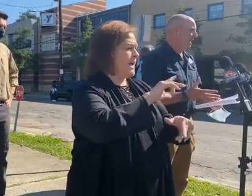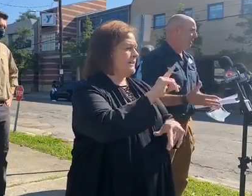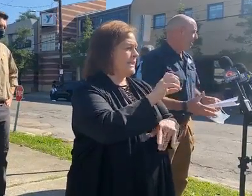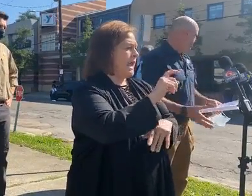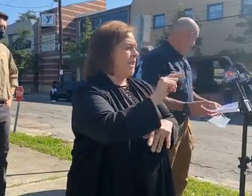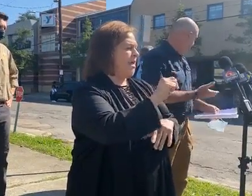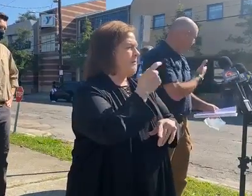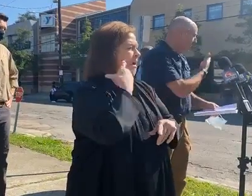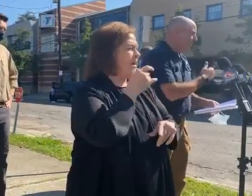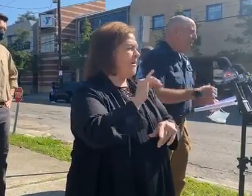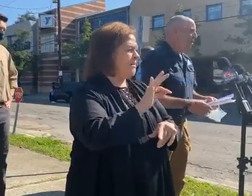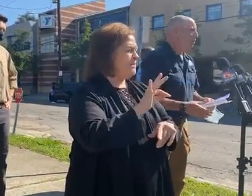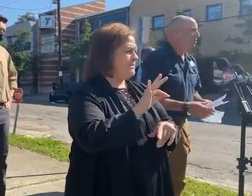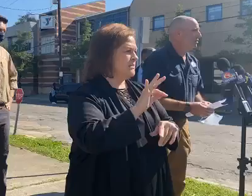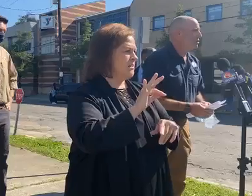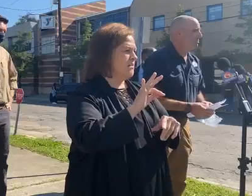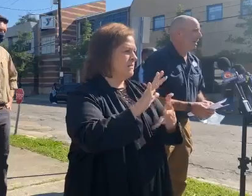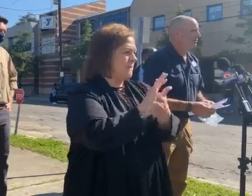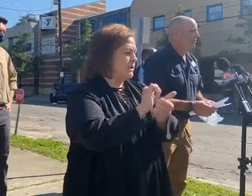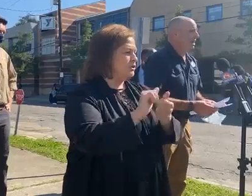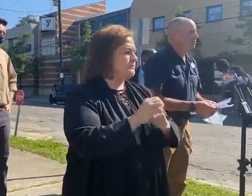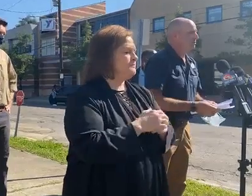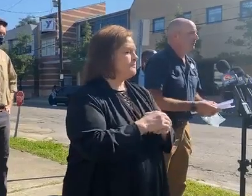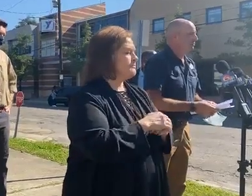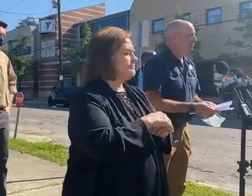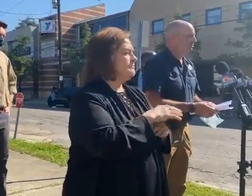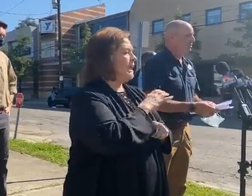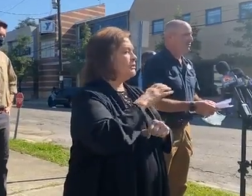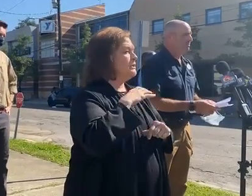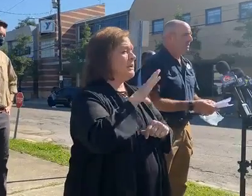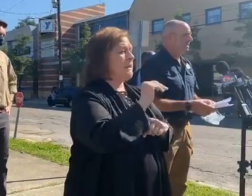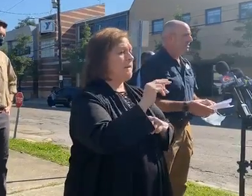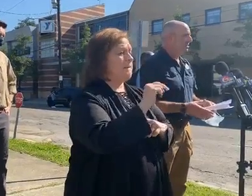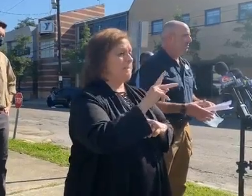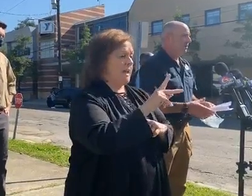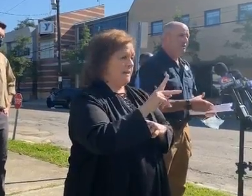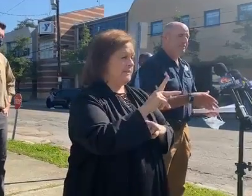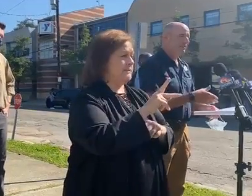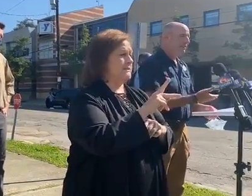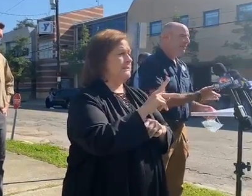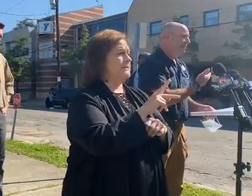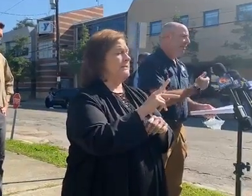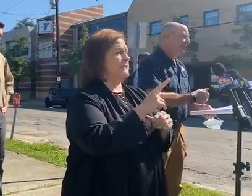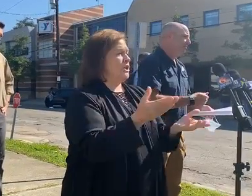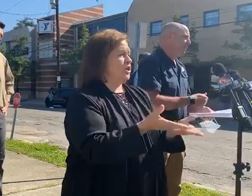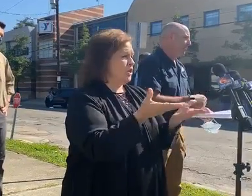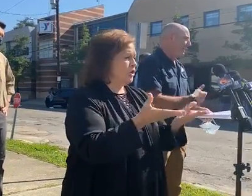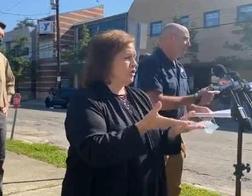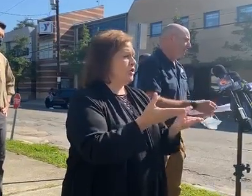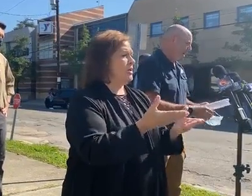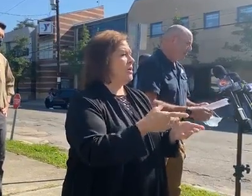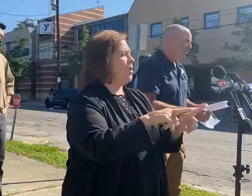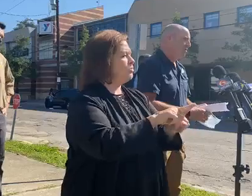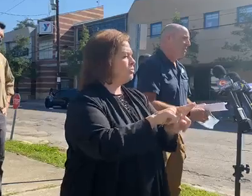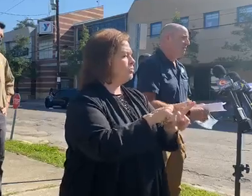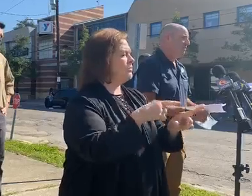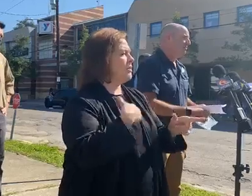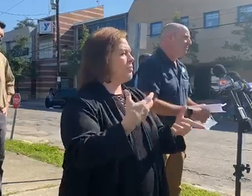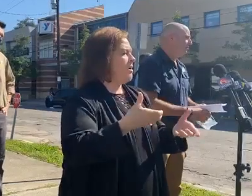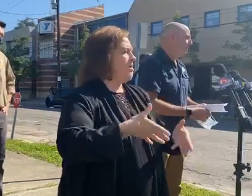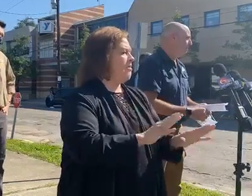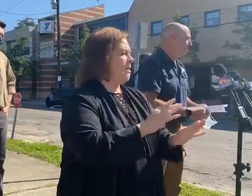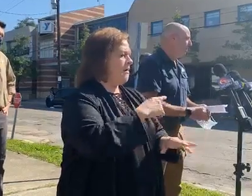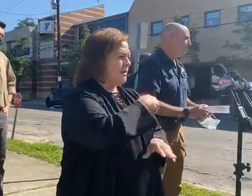with that, I have Honorable Jay Banks, a council member from District B here, and I wanted to step back, give him an opportunity